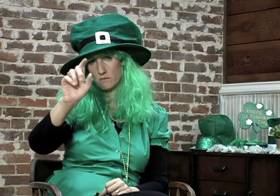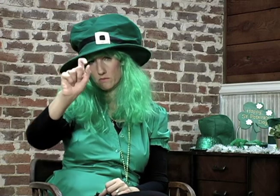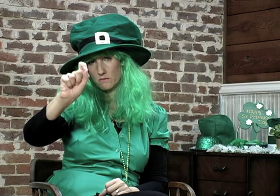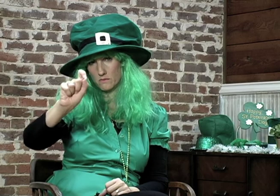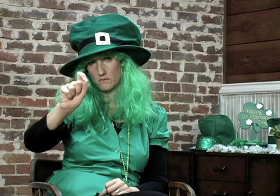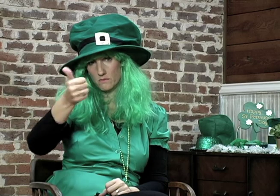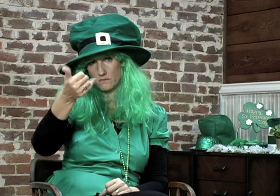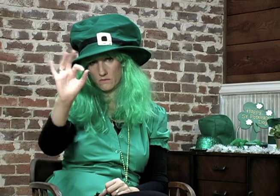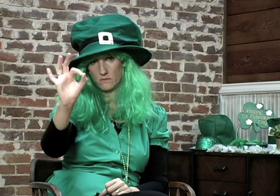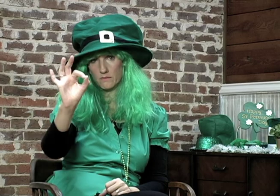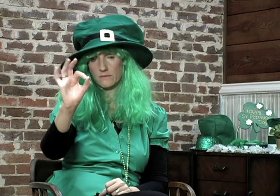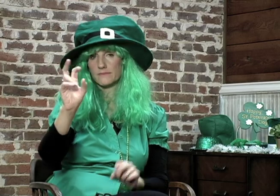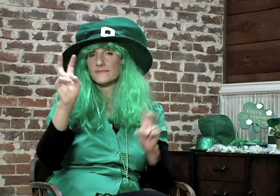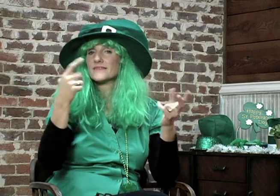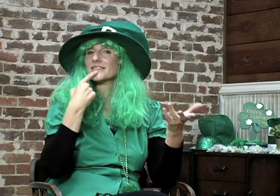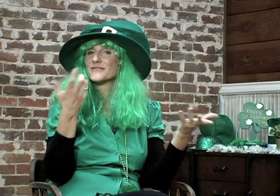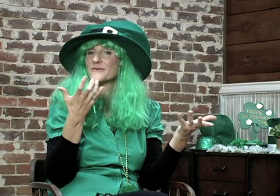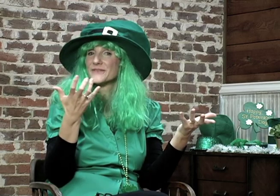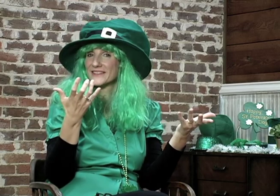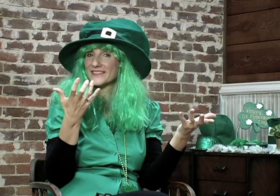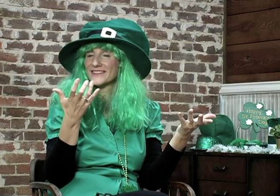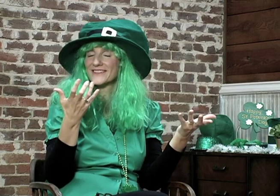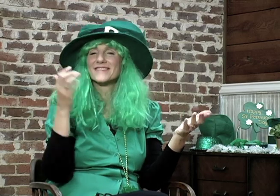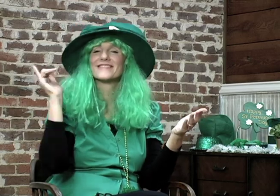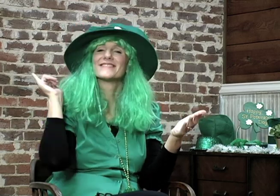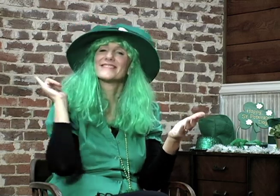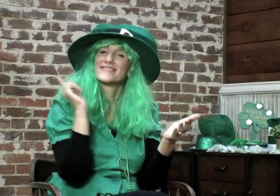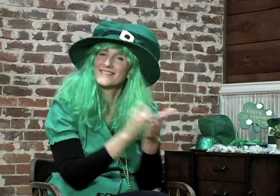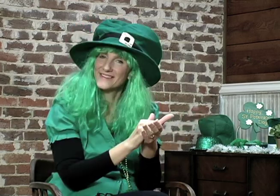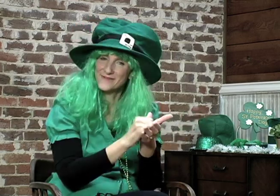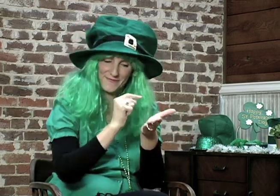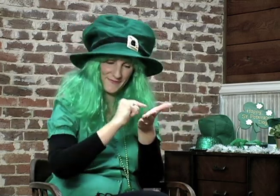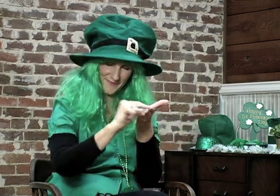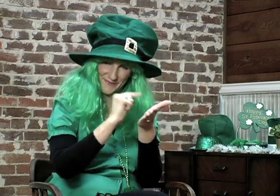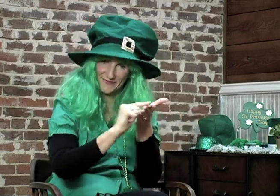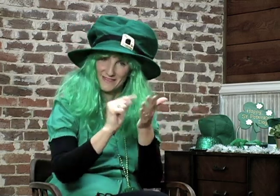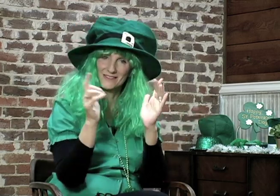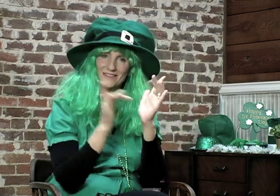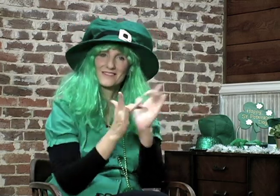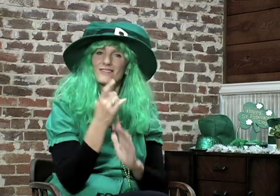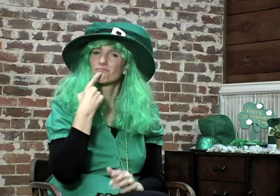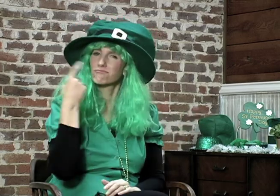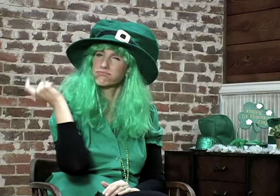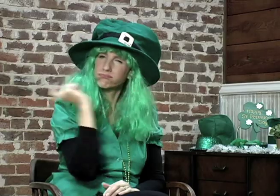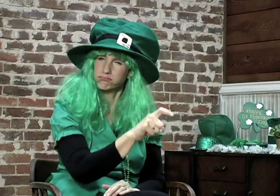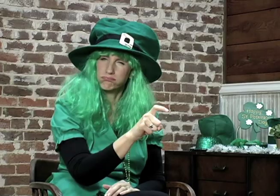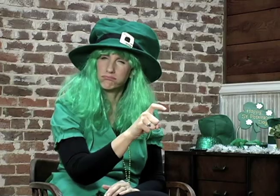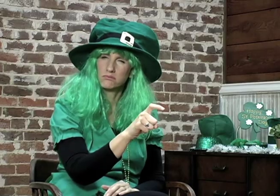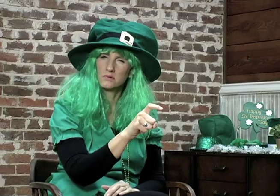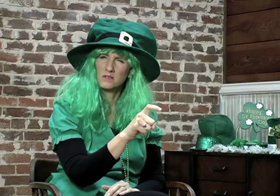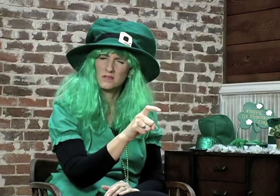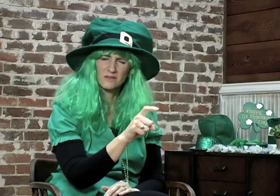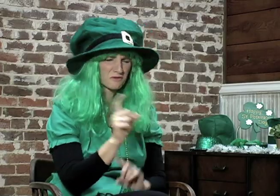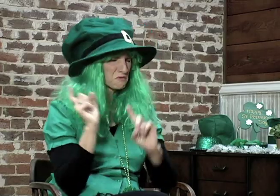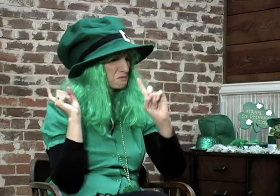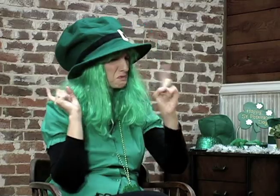chapter 28, verse 19, it says, in that verse, Jesus says, and he commands us,